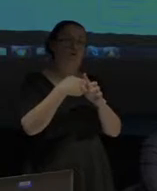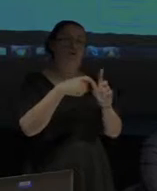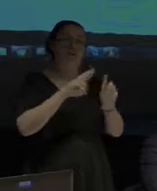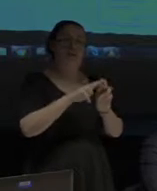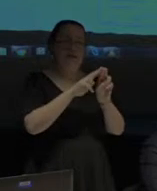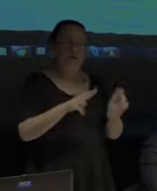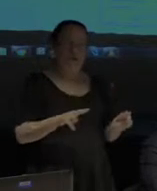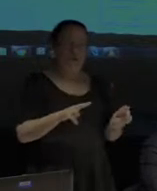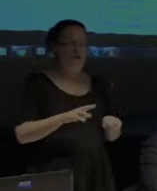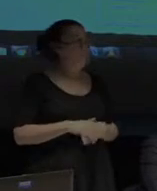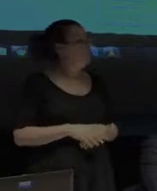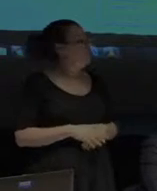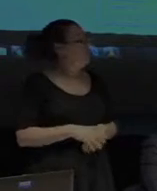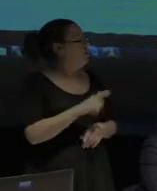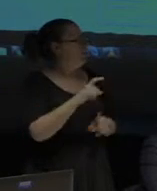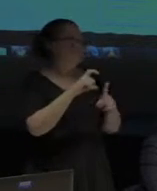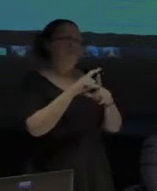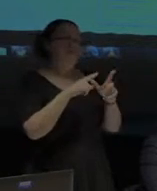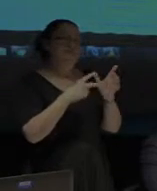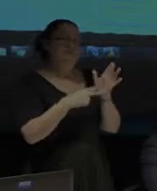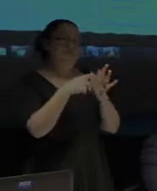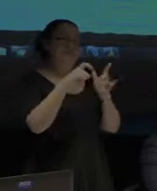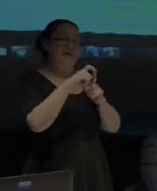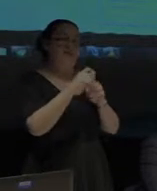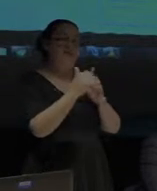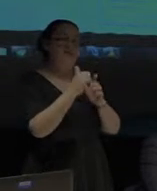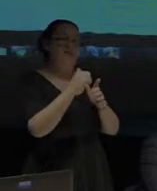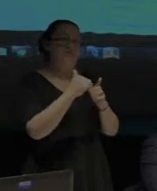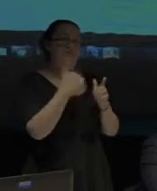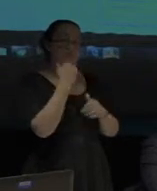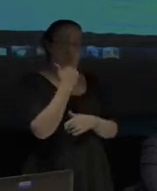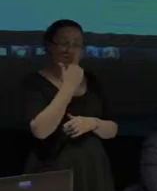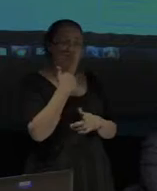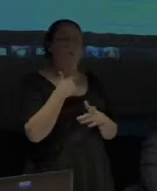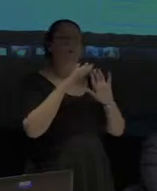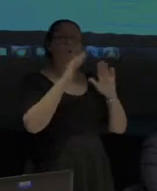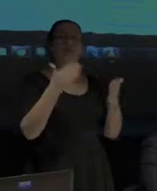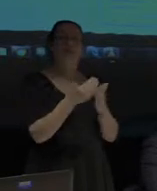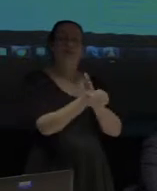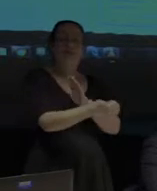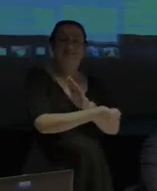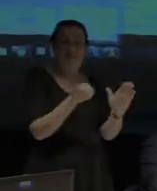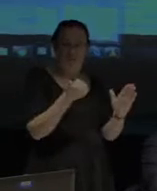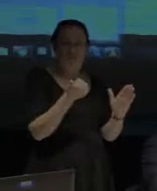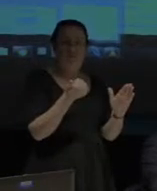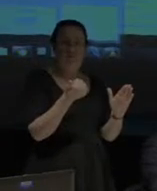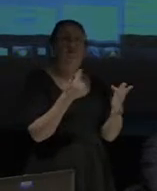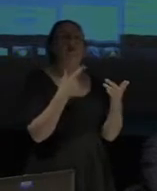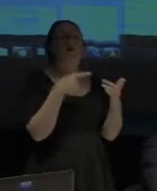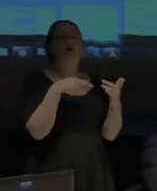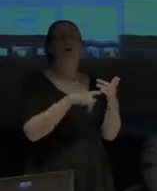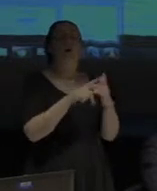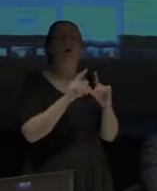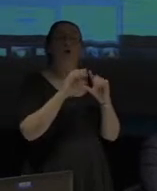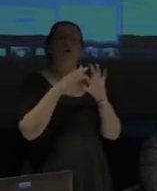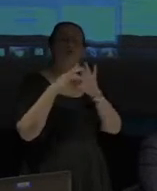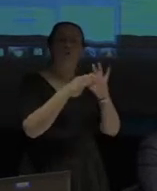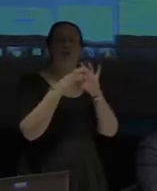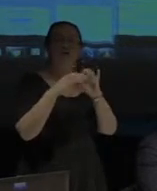least, David Smith is Director of WorldSkills Engagement at the Association of Colleges, a great friend to